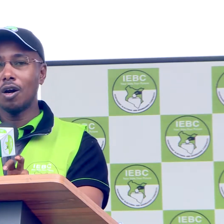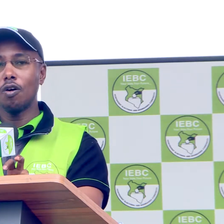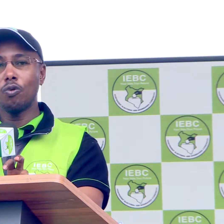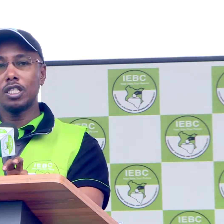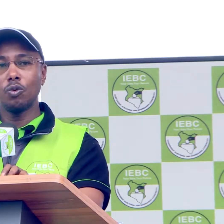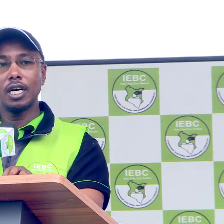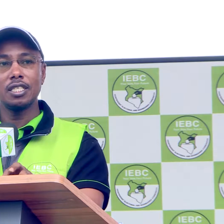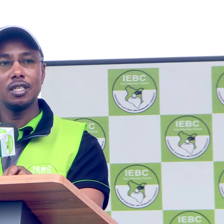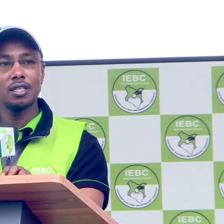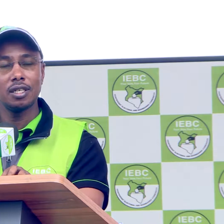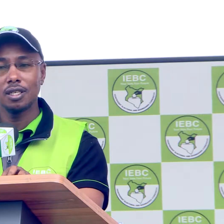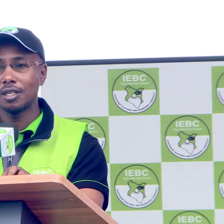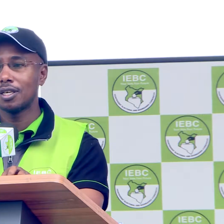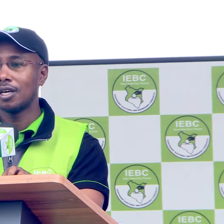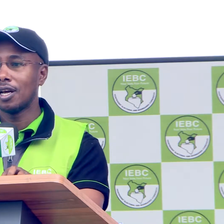Bwana Wafula Chebukati,